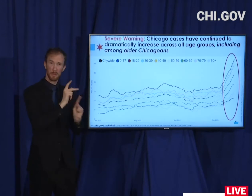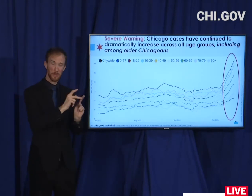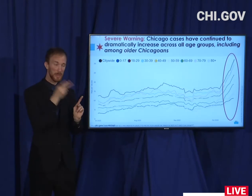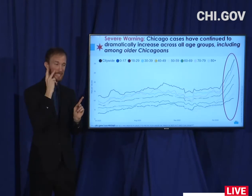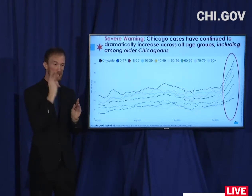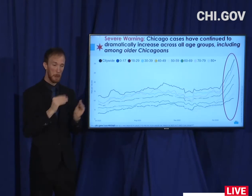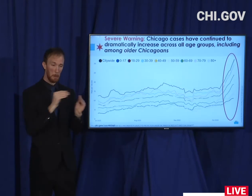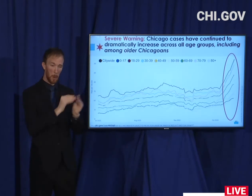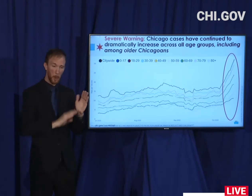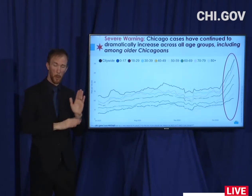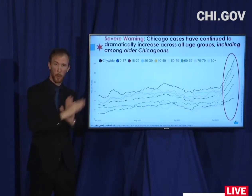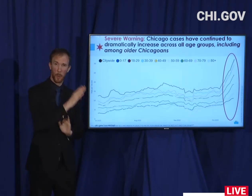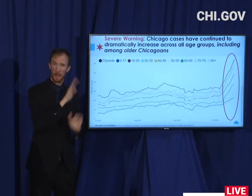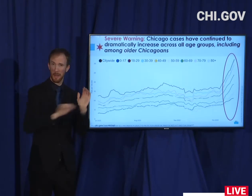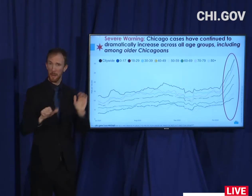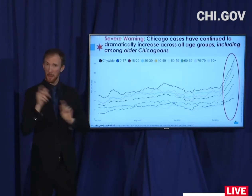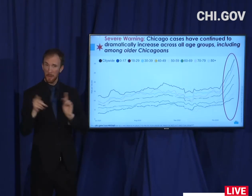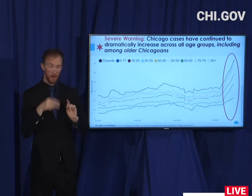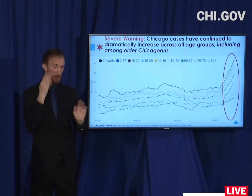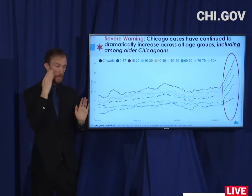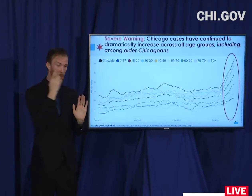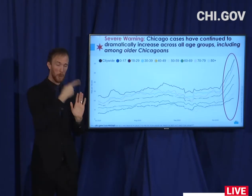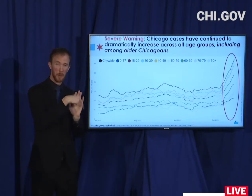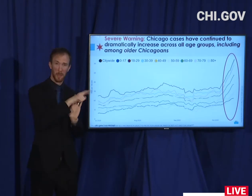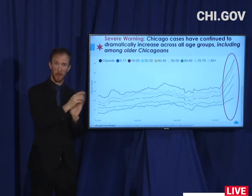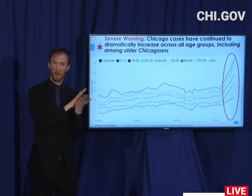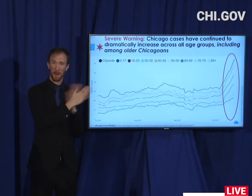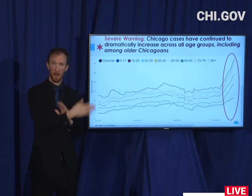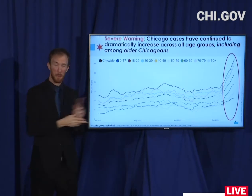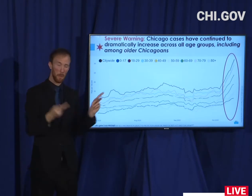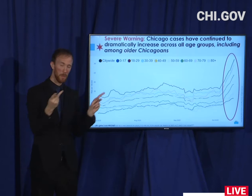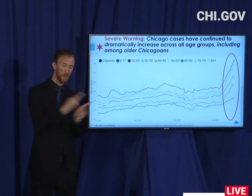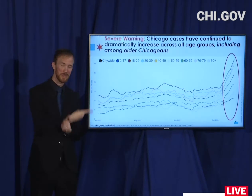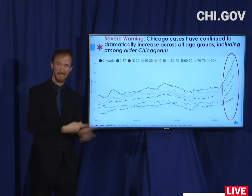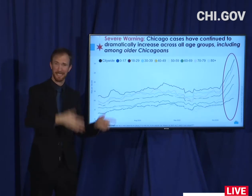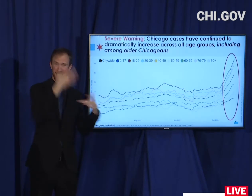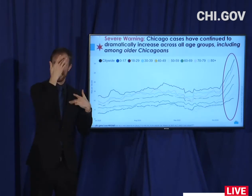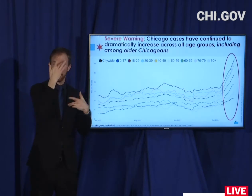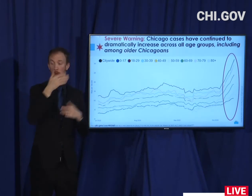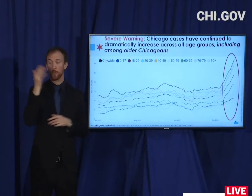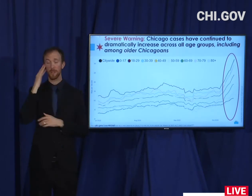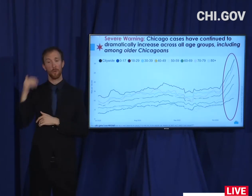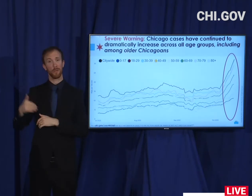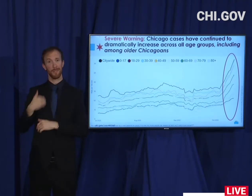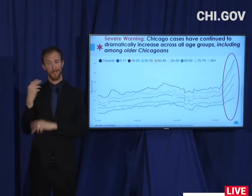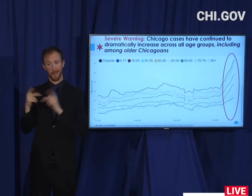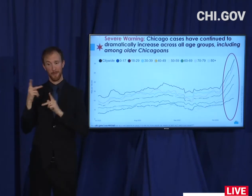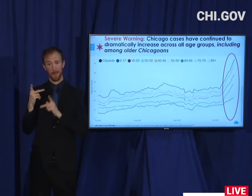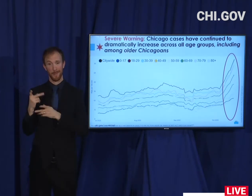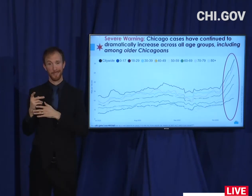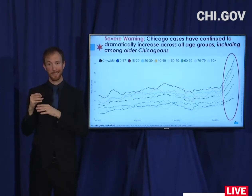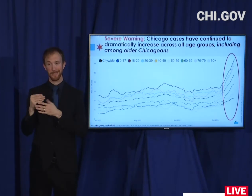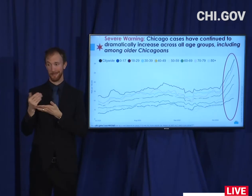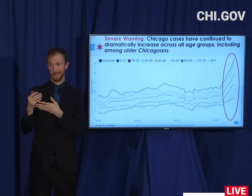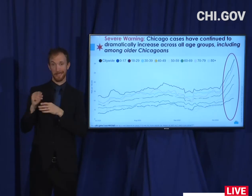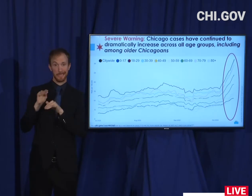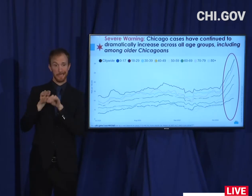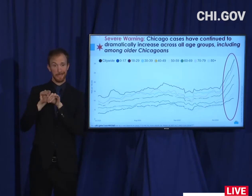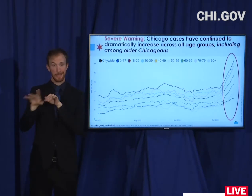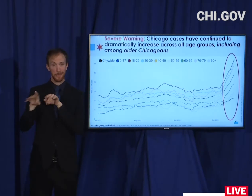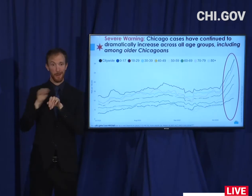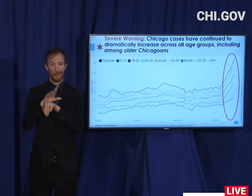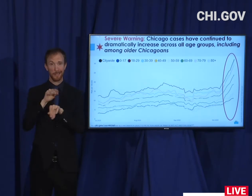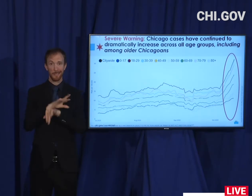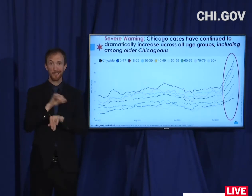severe outcomes. We know younger people spread COVID to older folks. Major concern, and particularly where we are